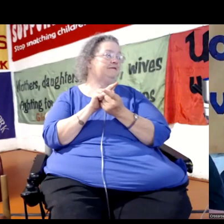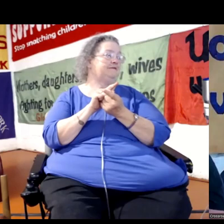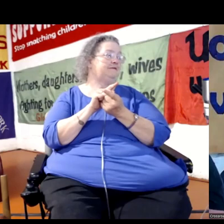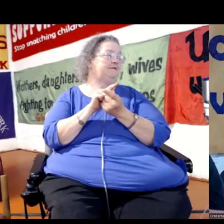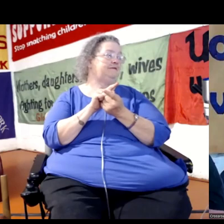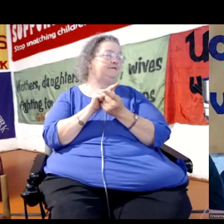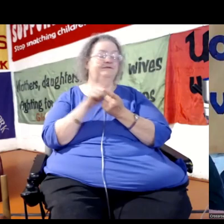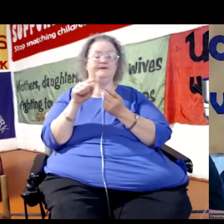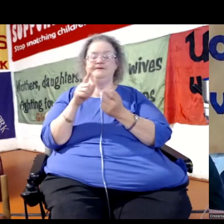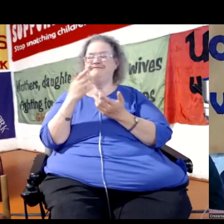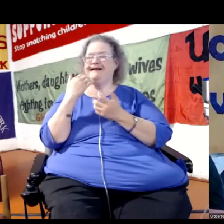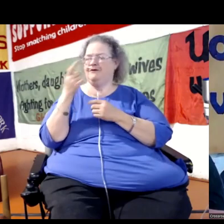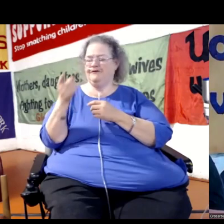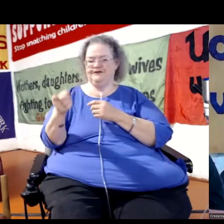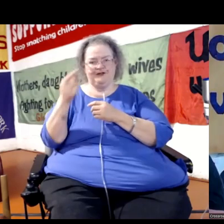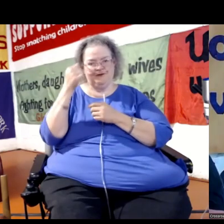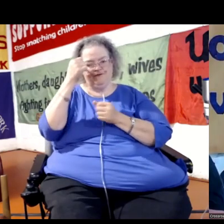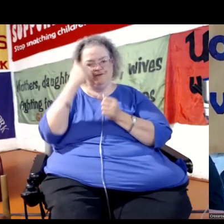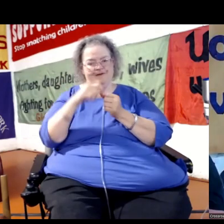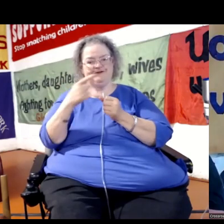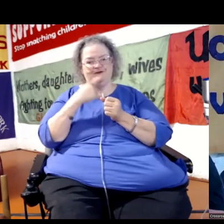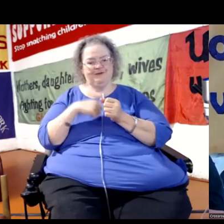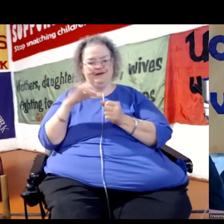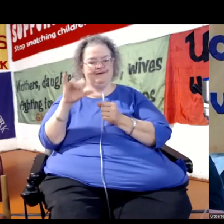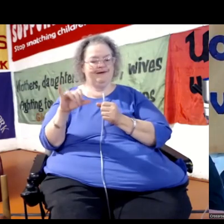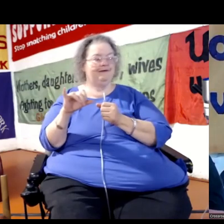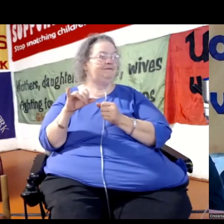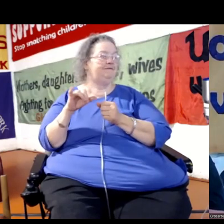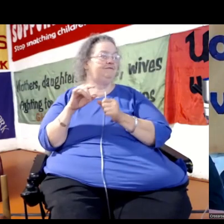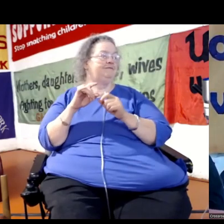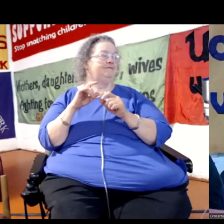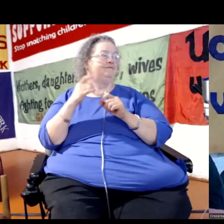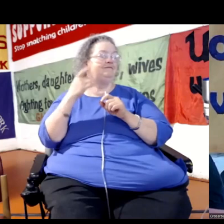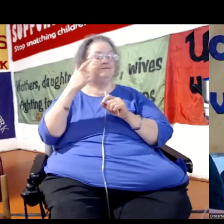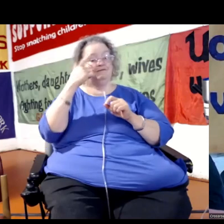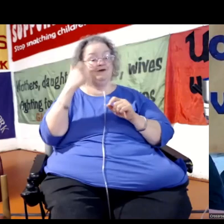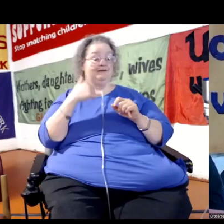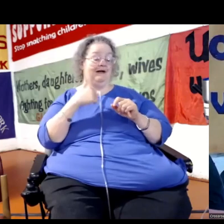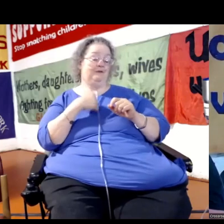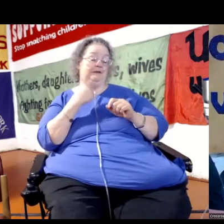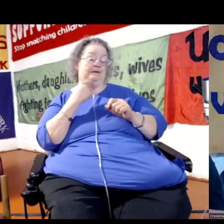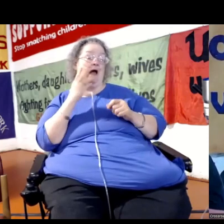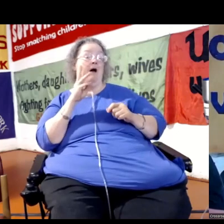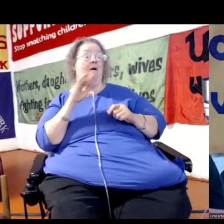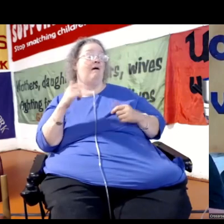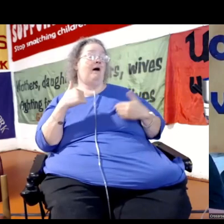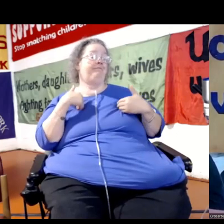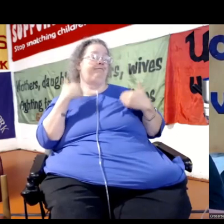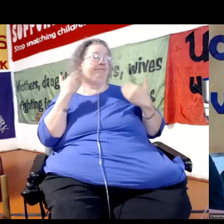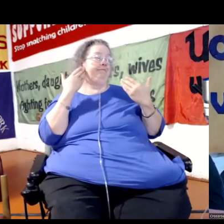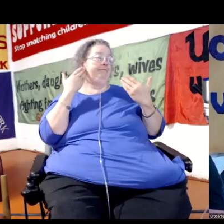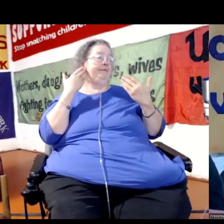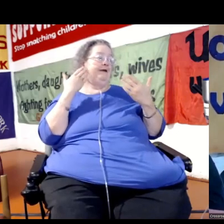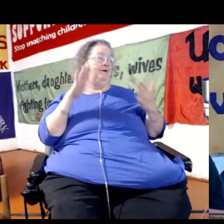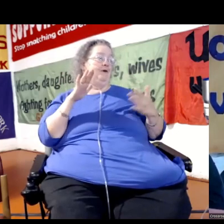I don't know whether she even remembers she said this to me, because I was saying, well, I don't know.